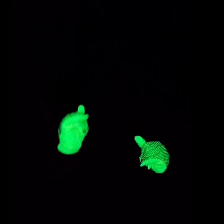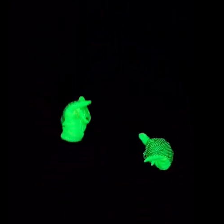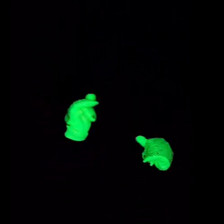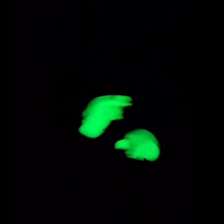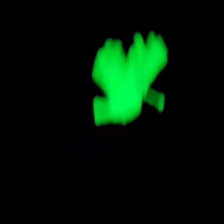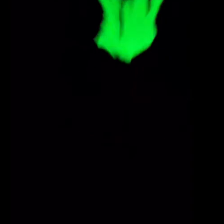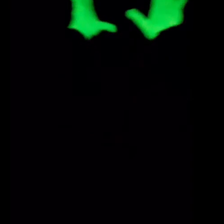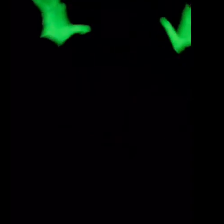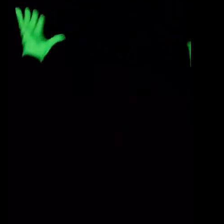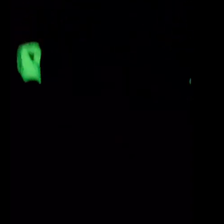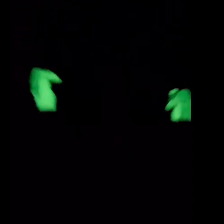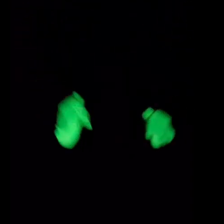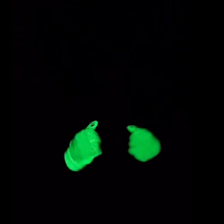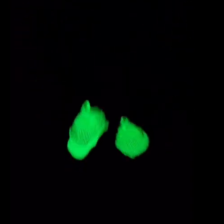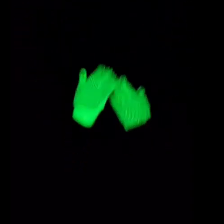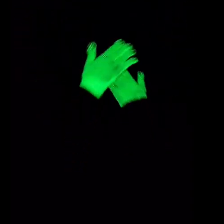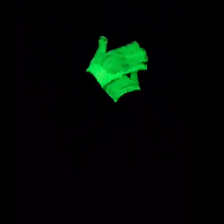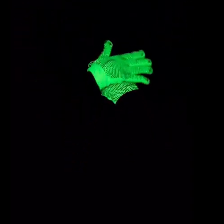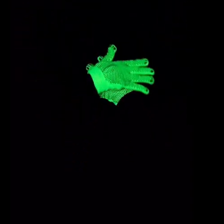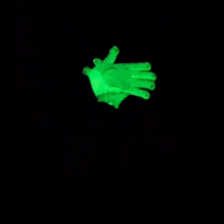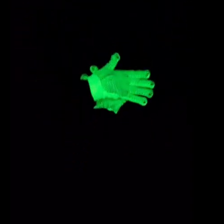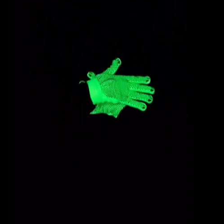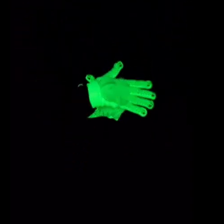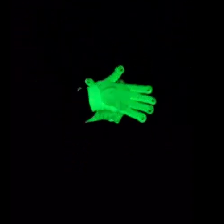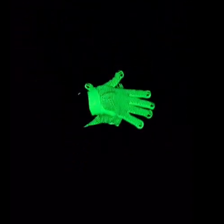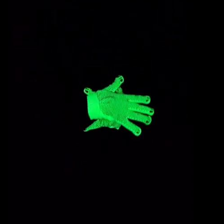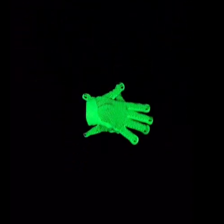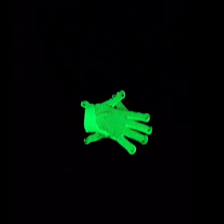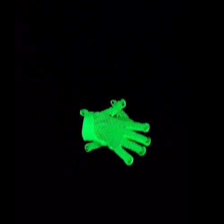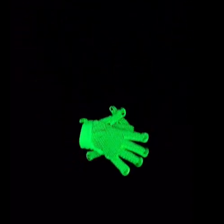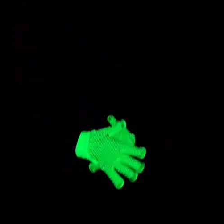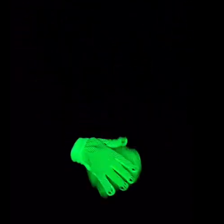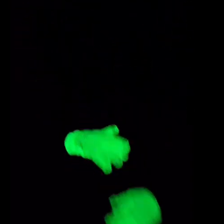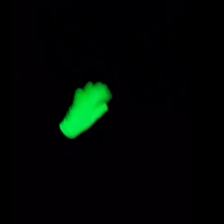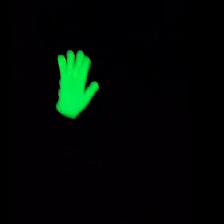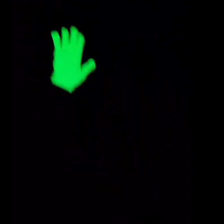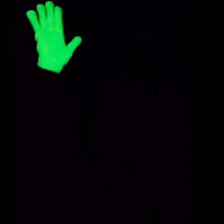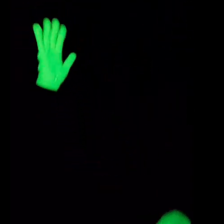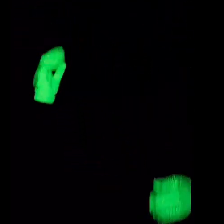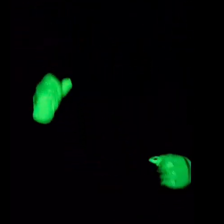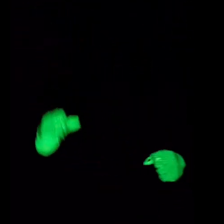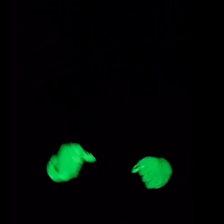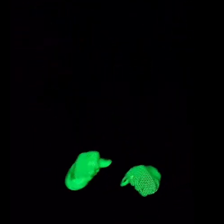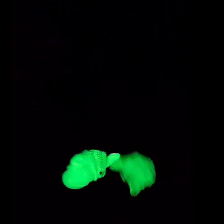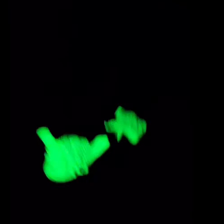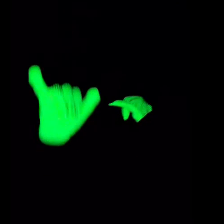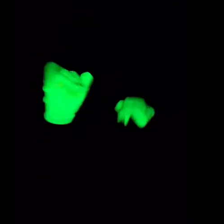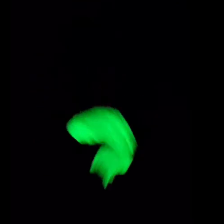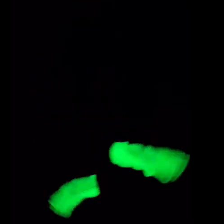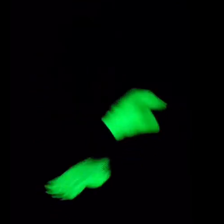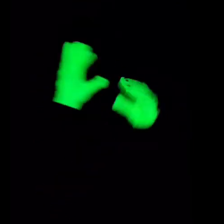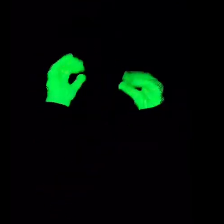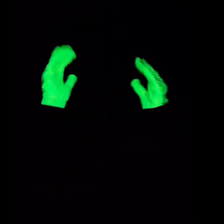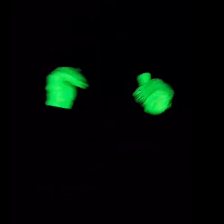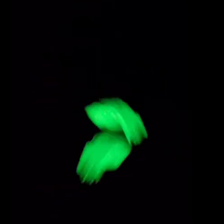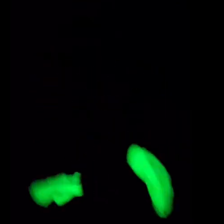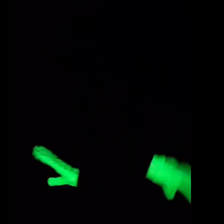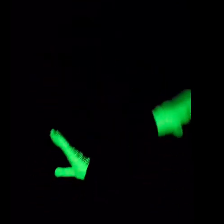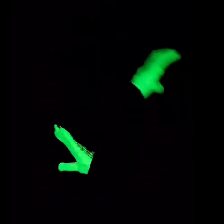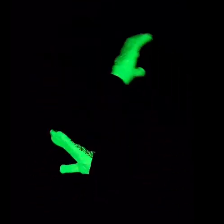still the hope of